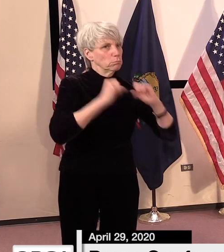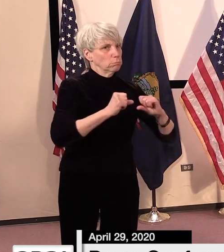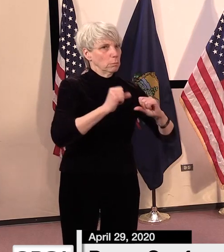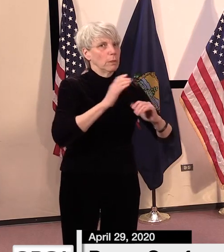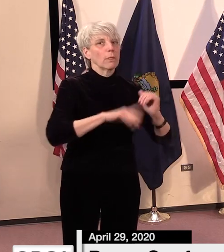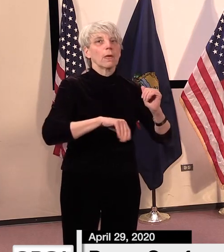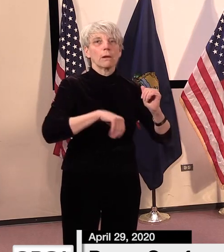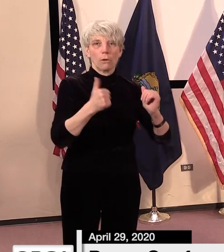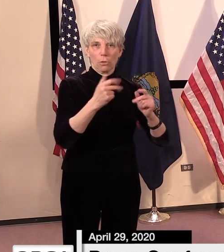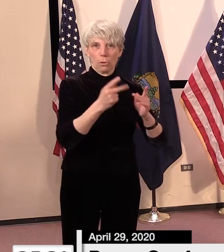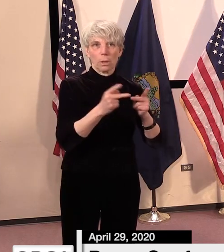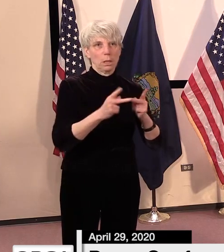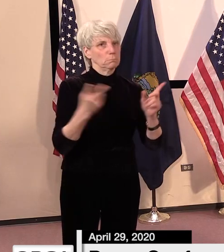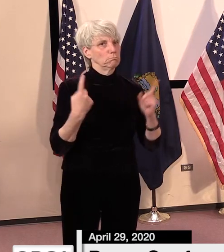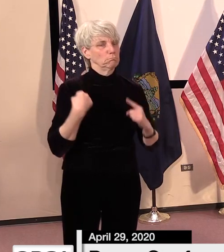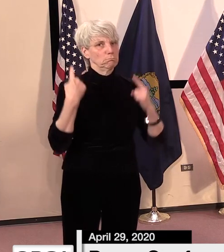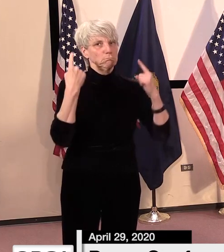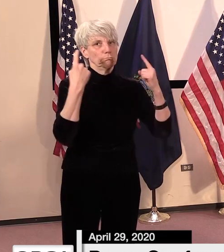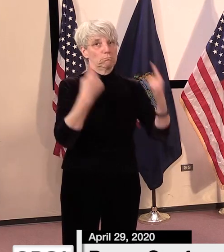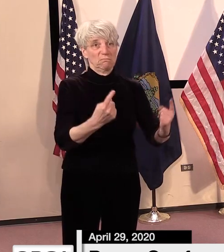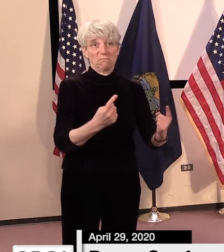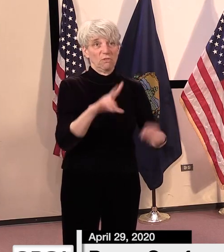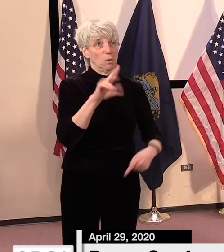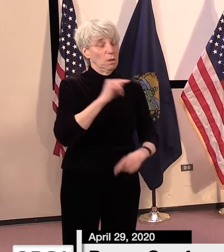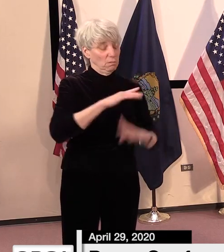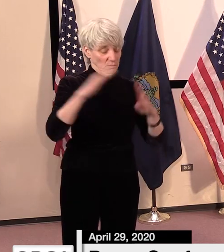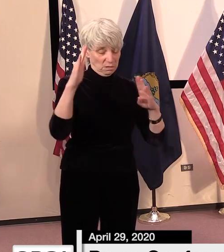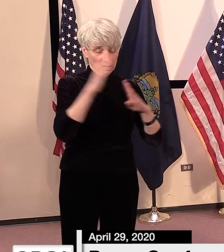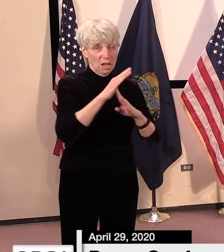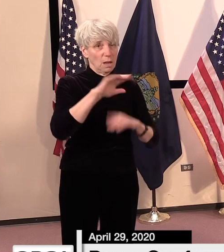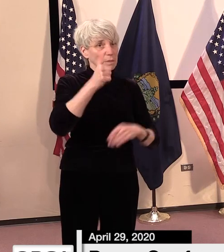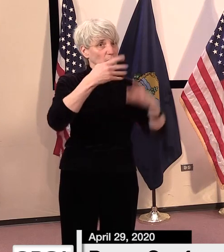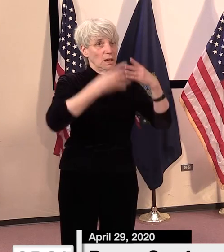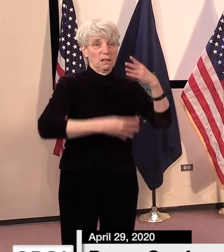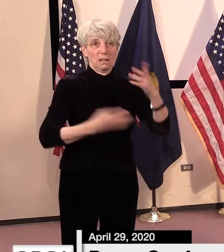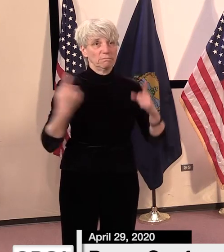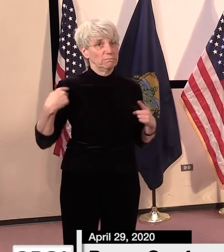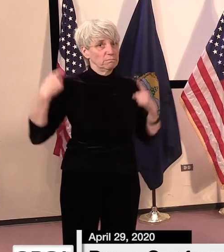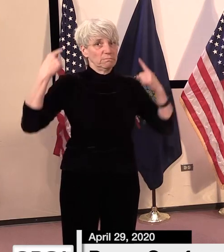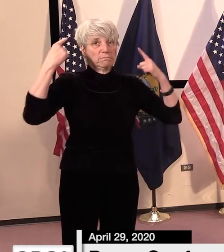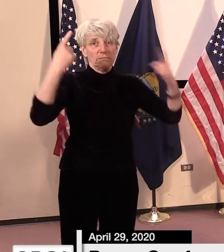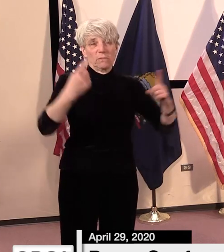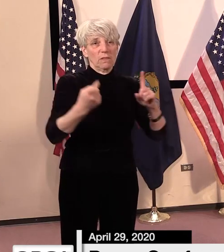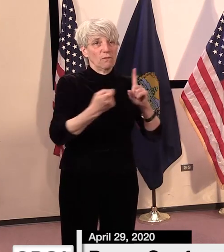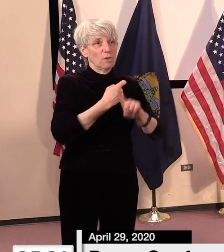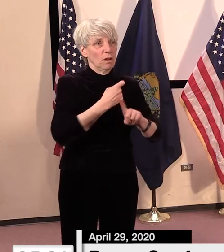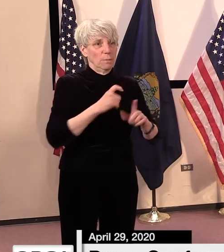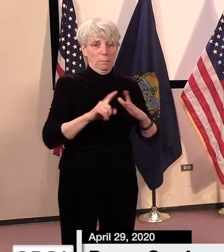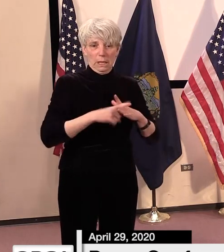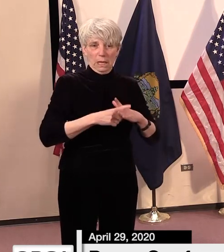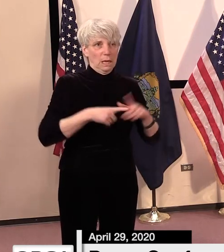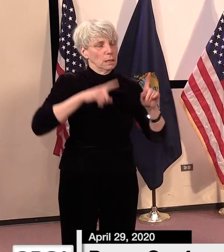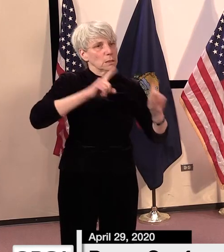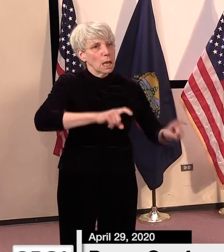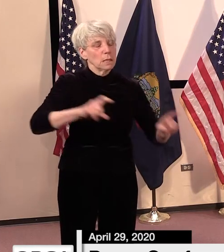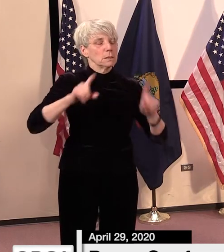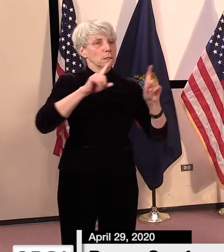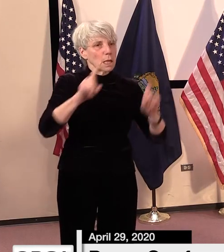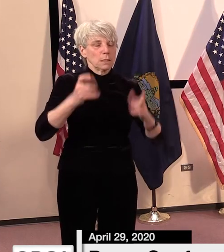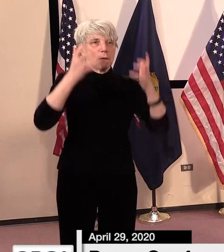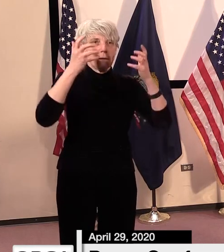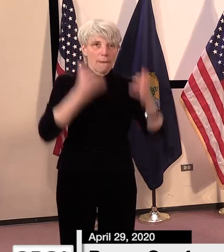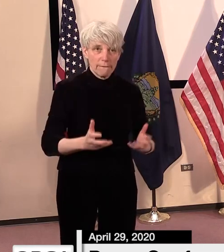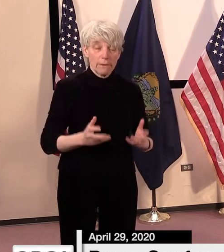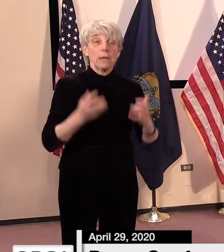If you look, we've been, you know, in the top 10 since almost the beginning in terms of testing. And with this provision we're outlining